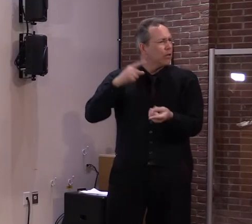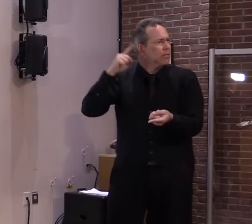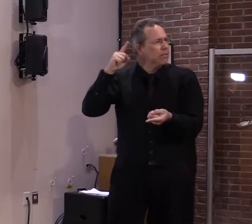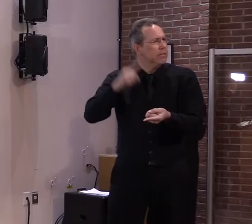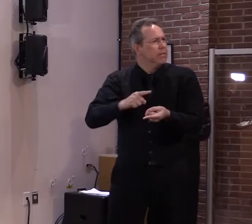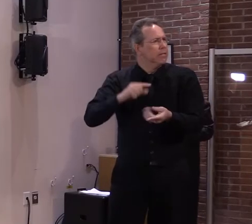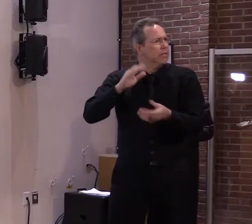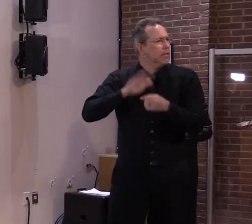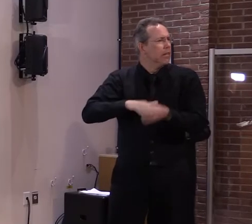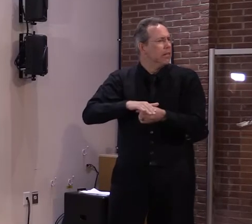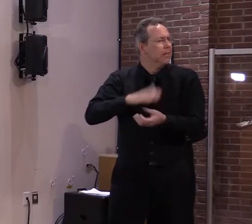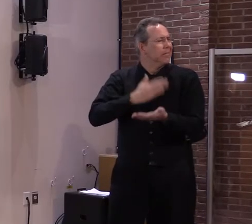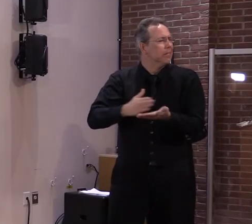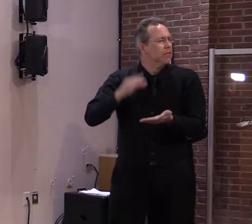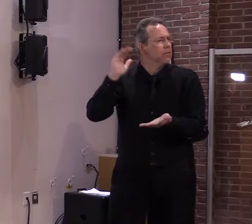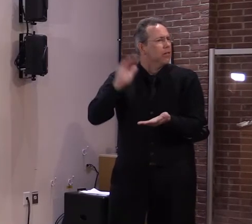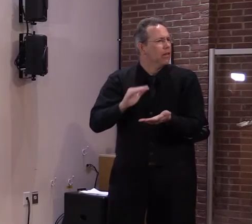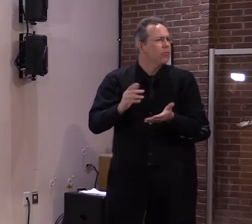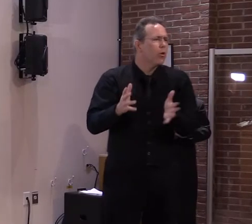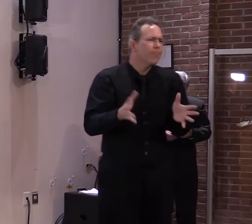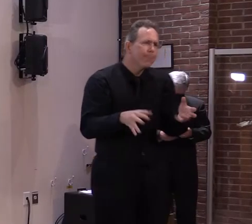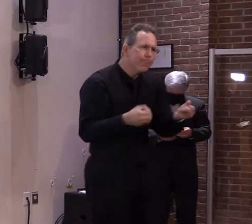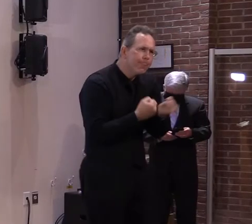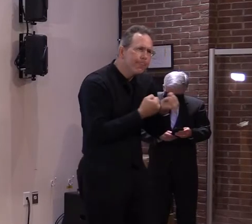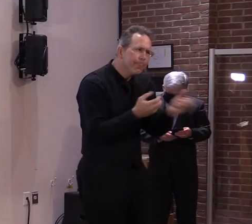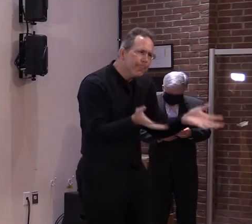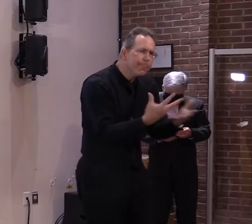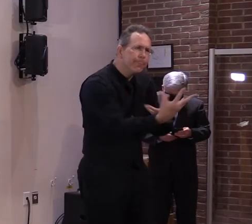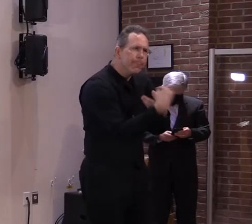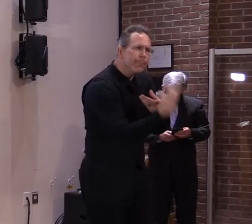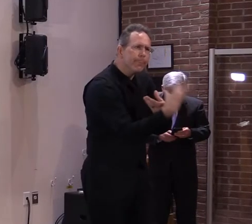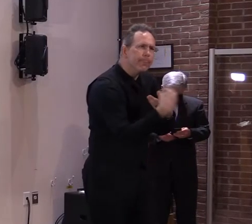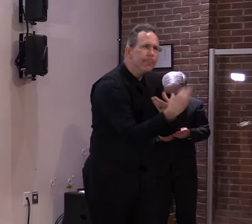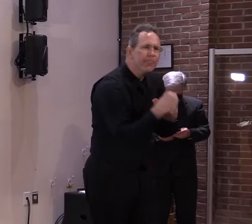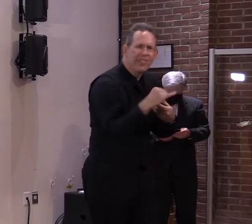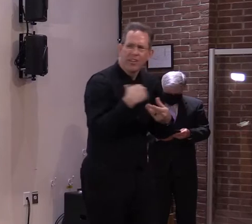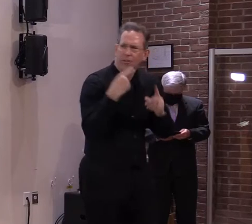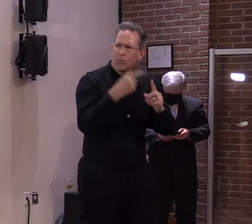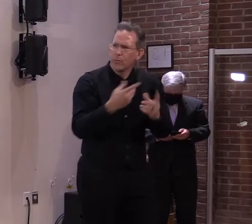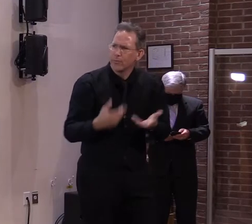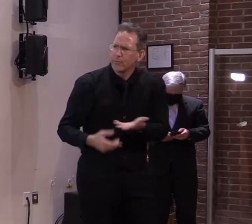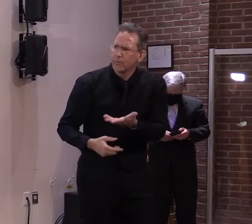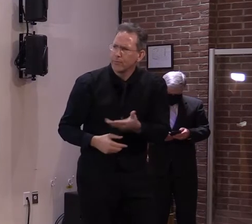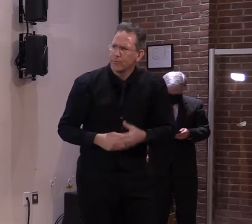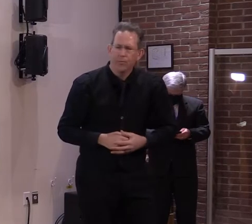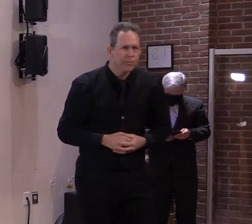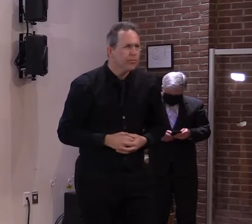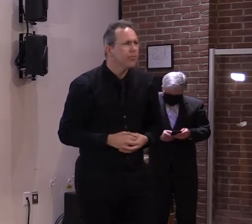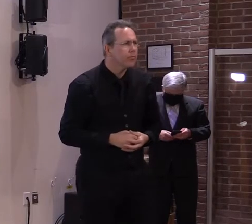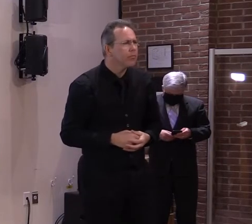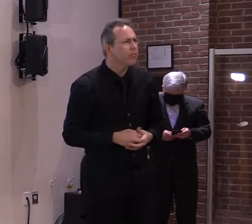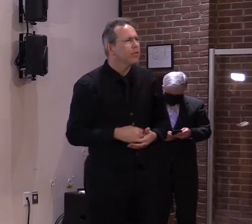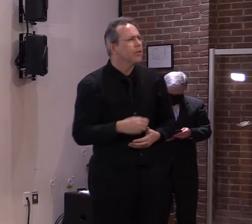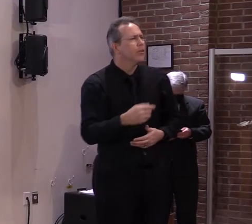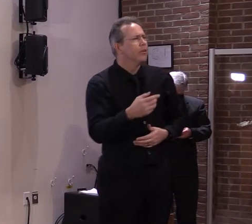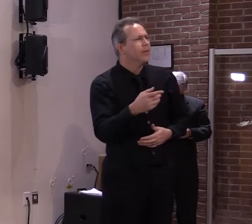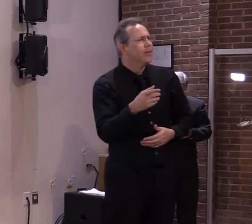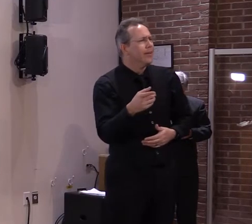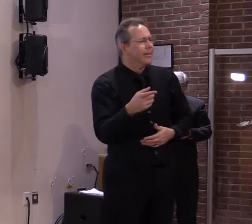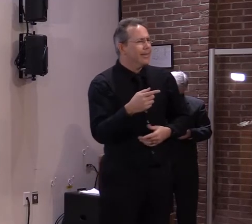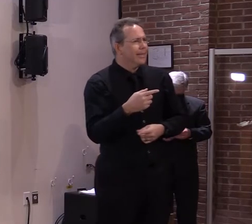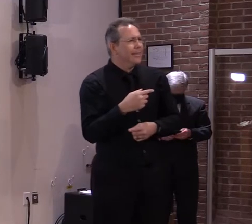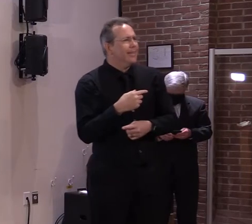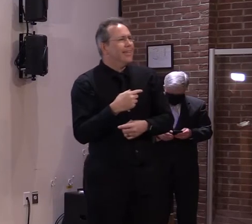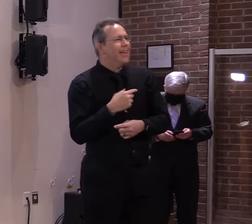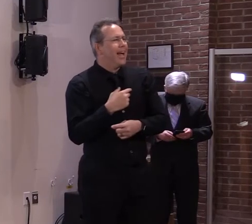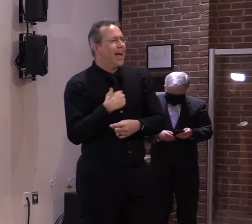will emerge. We had adopted a strategy early on, a vaccination strategy for the BIPOC